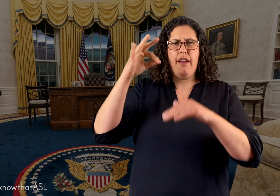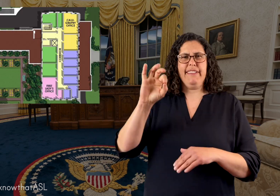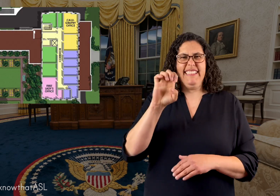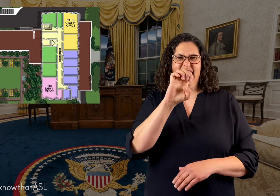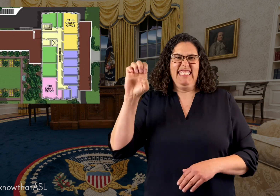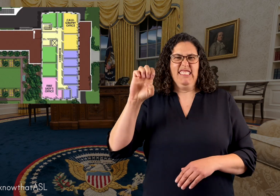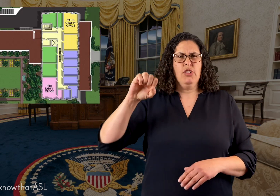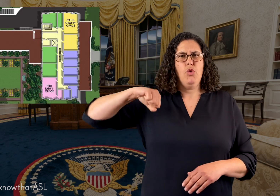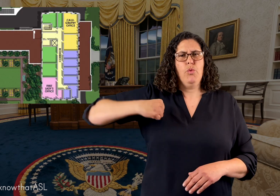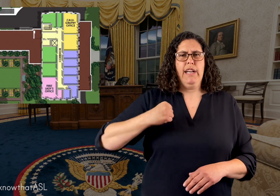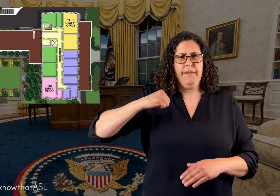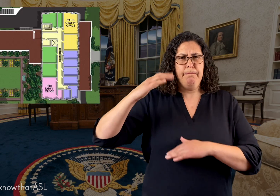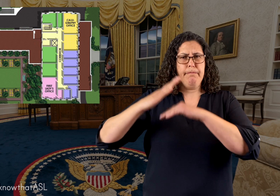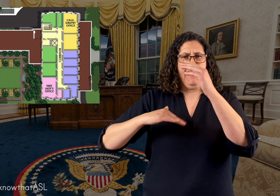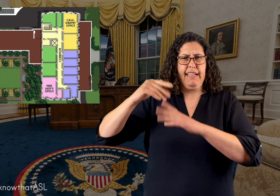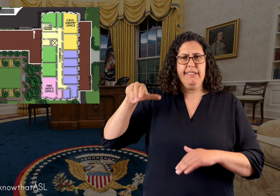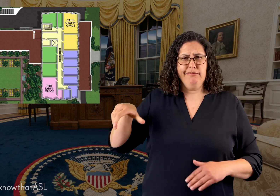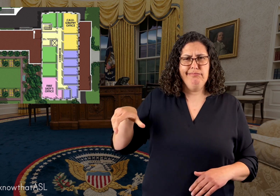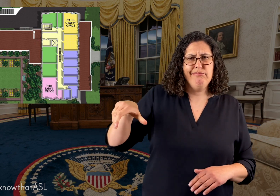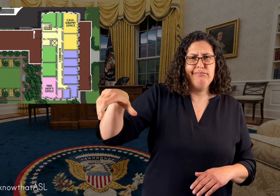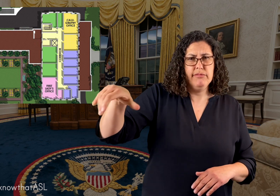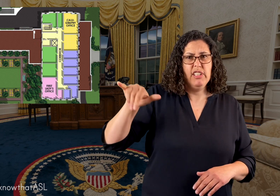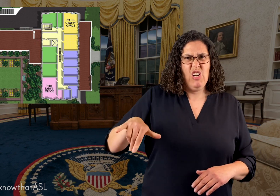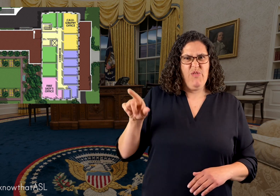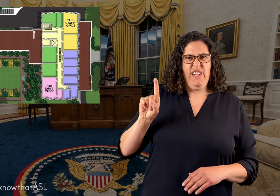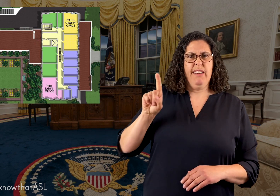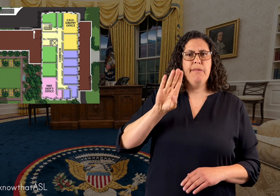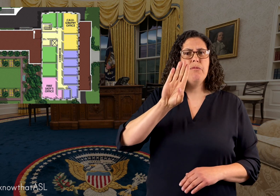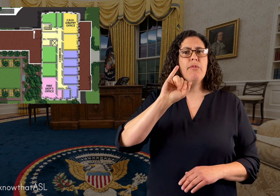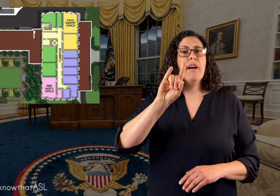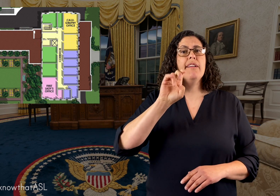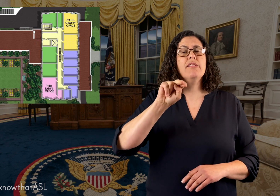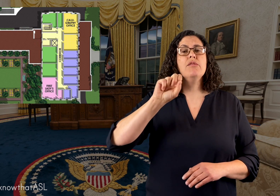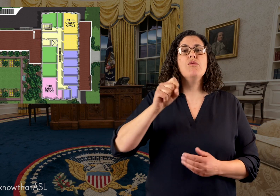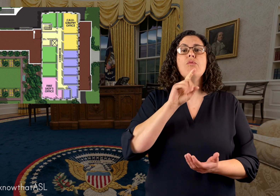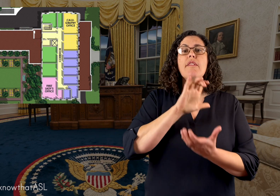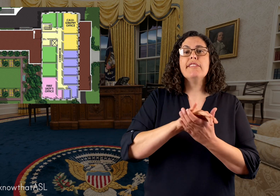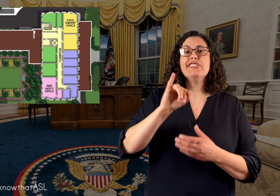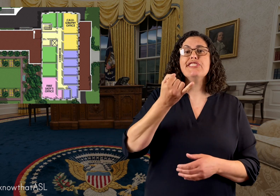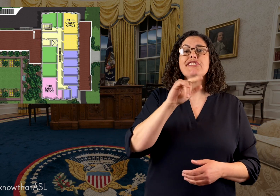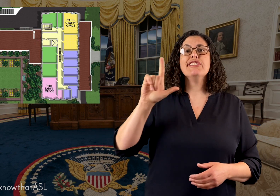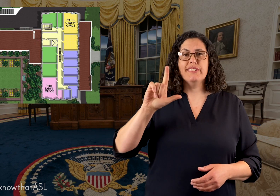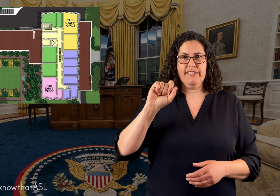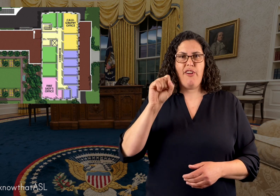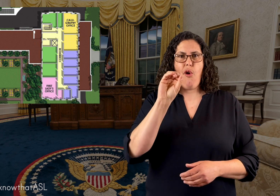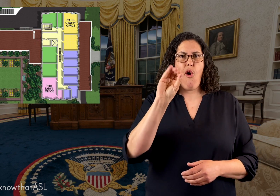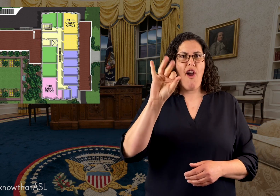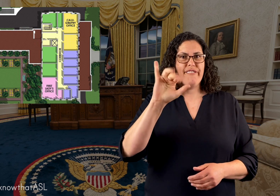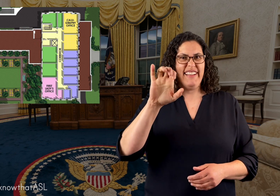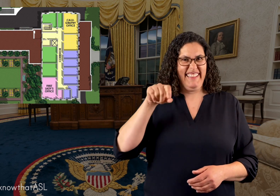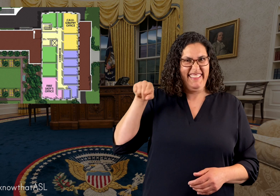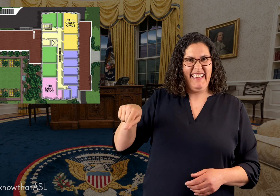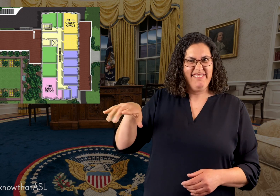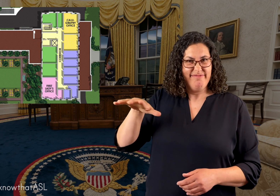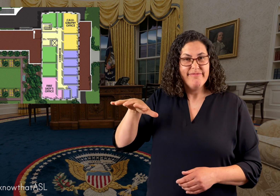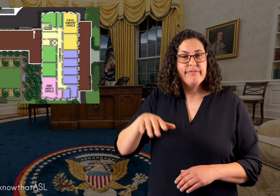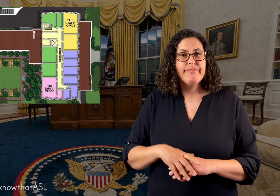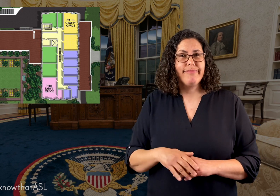a bathroom on the second floor of the East Wing. And part of the reason of that is that's where the First Lady, Jill Biden, that's